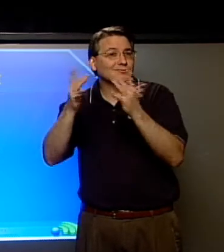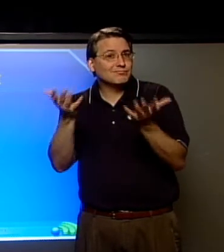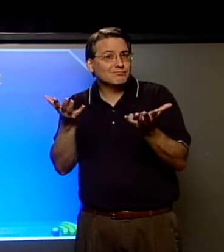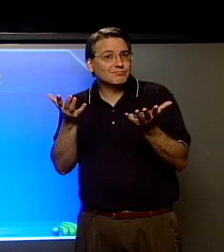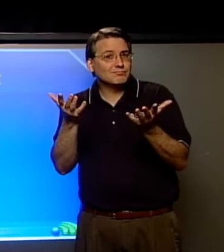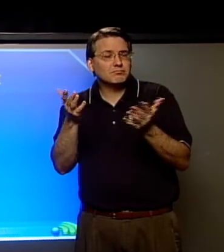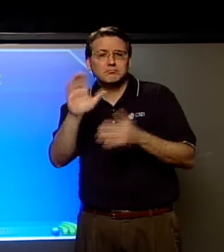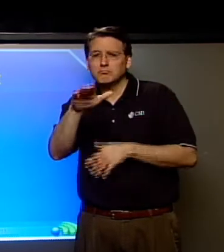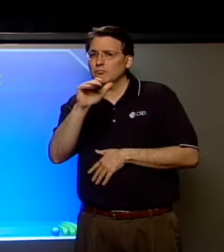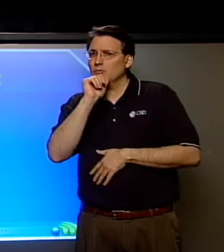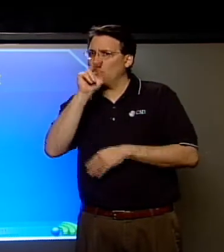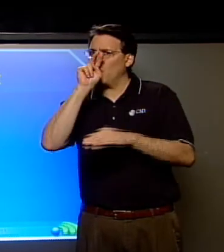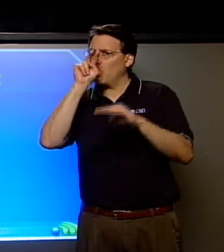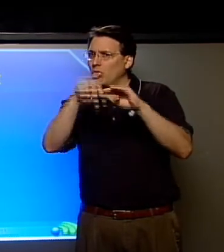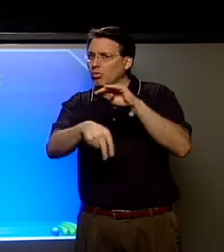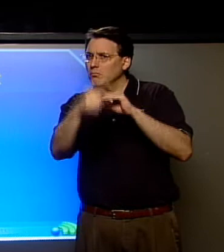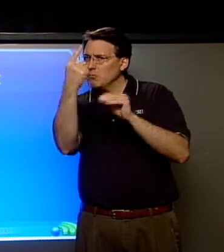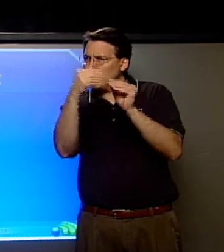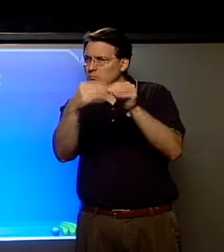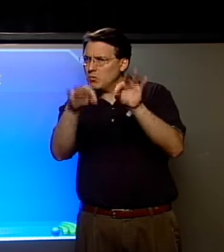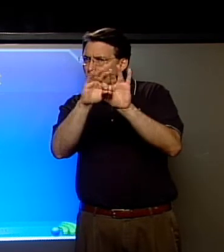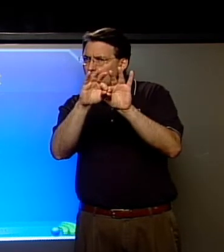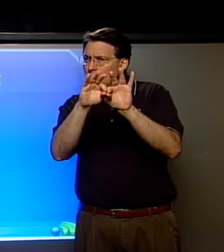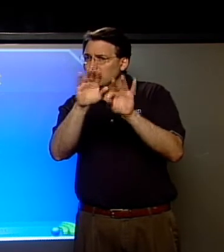They can even get on the computer and break into your accounts.